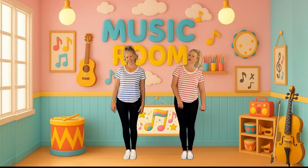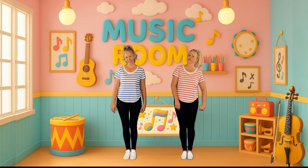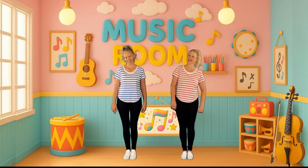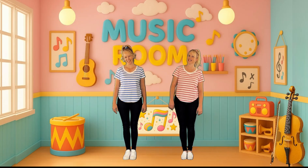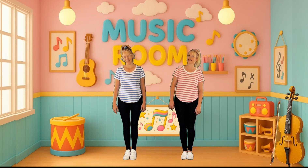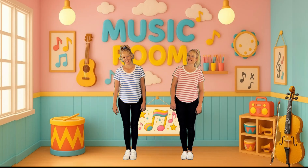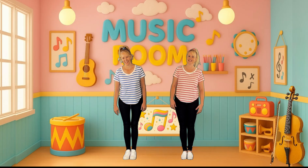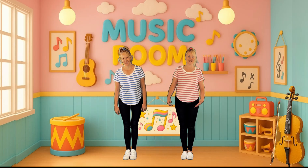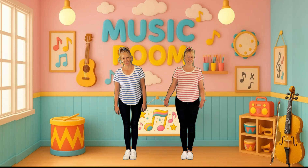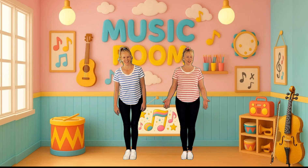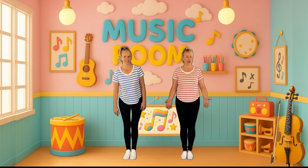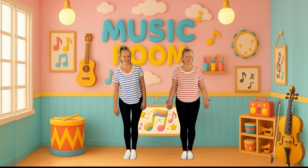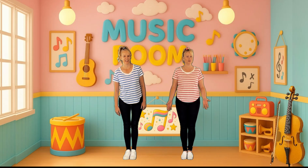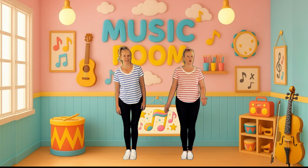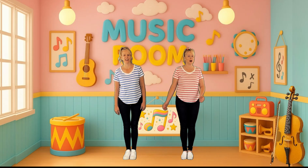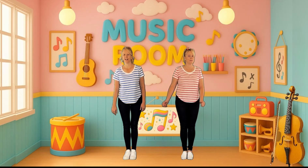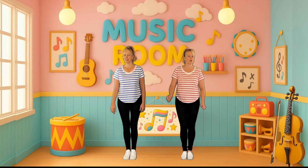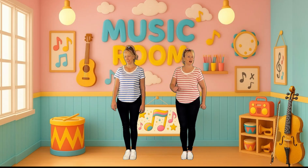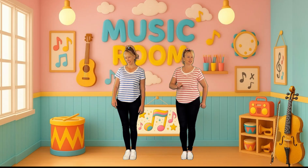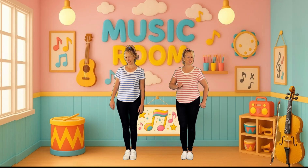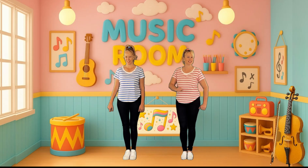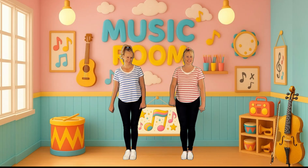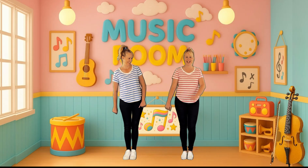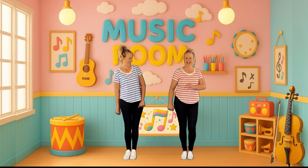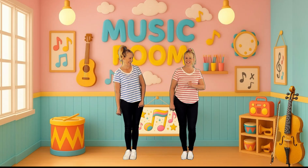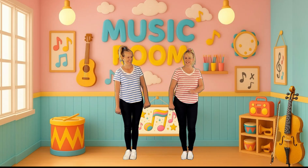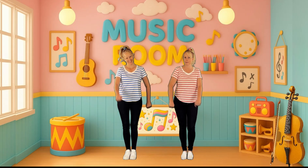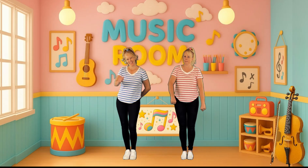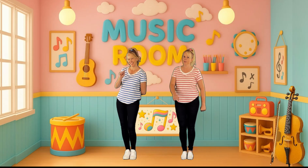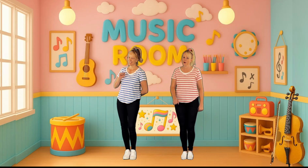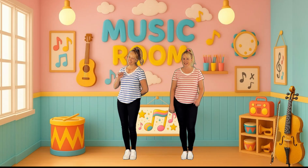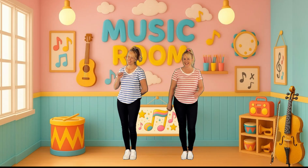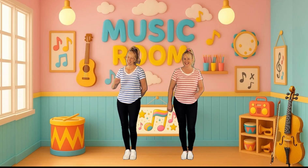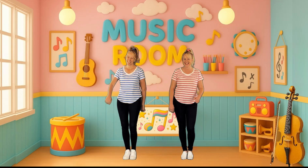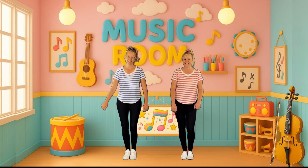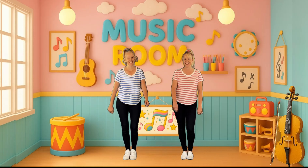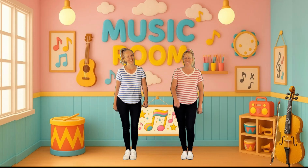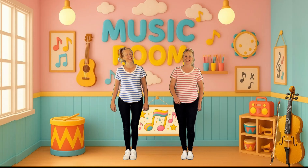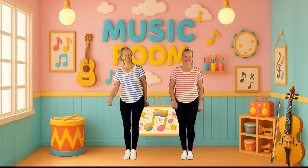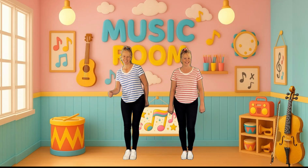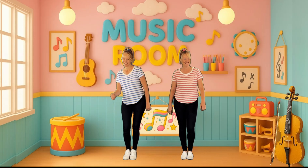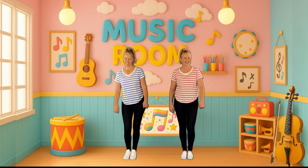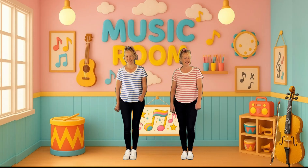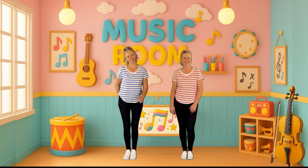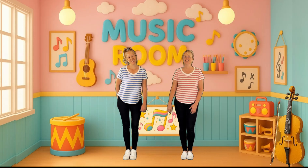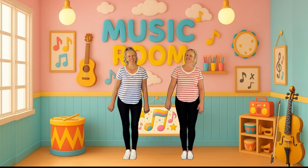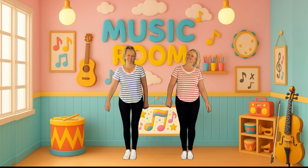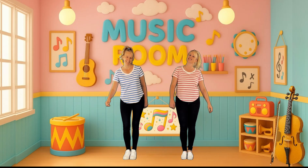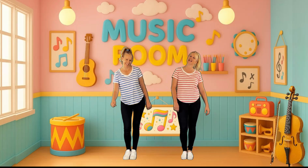with us. It's time for our brush dance boogie. Let's